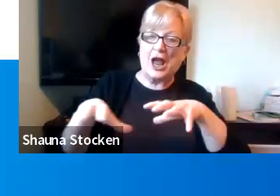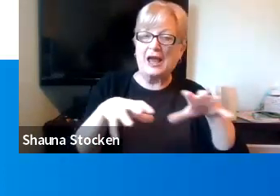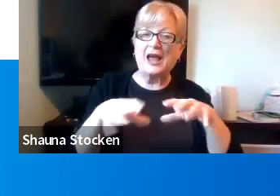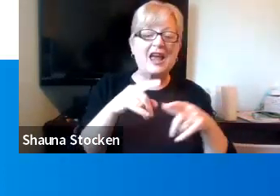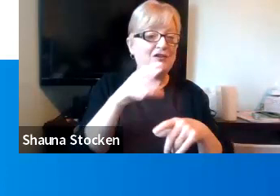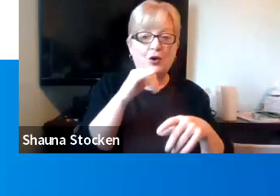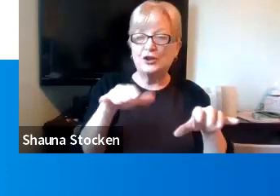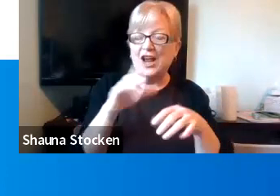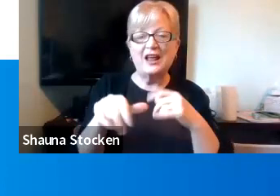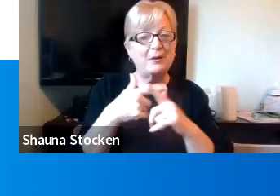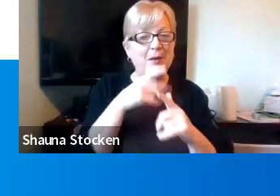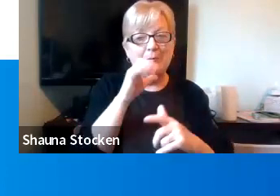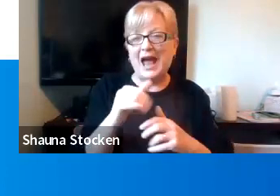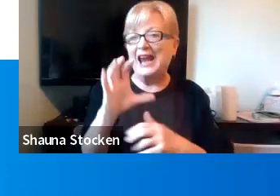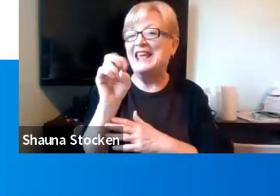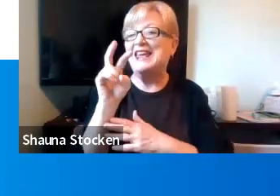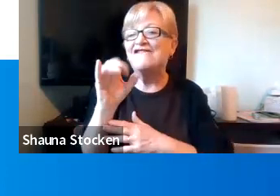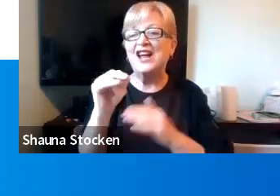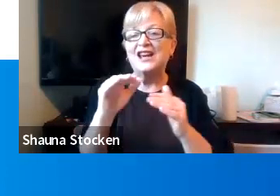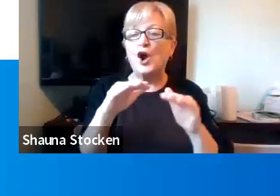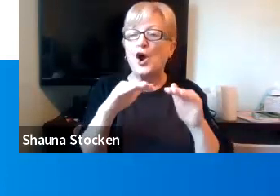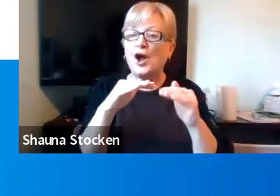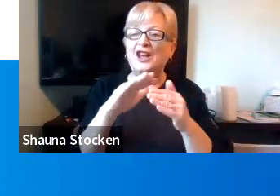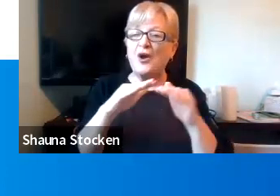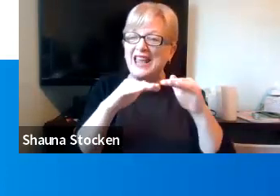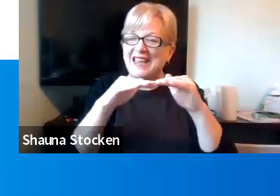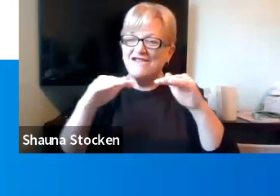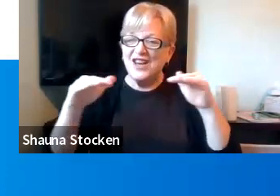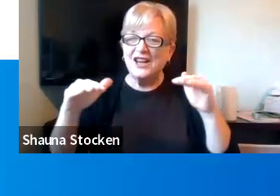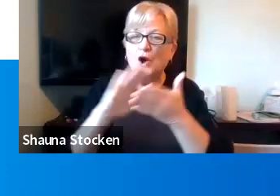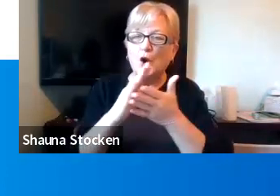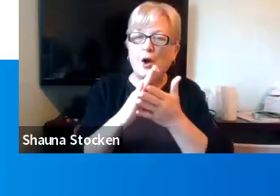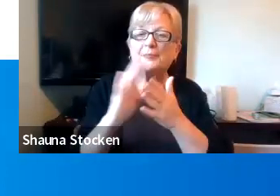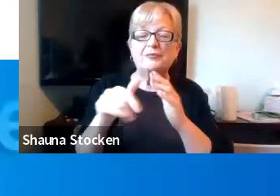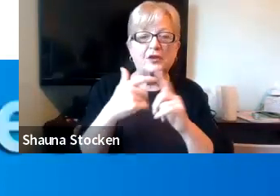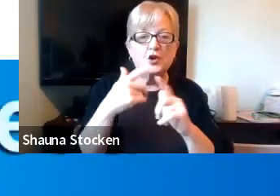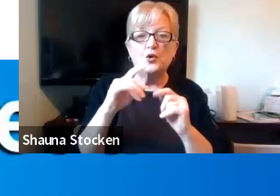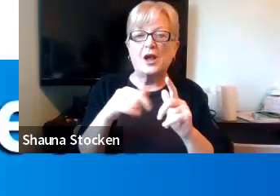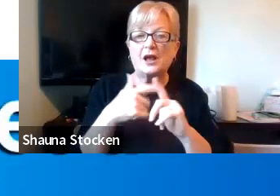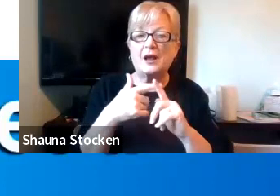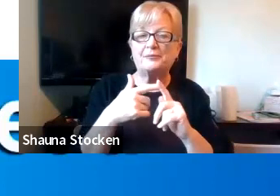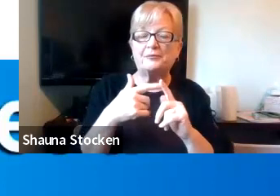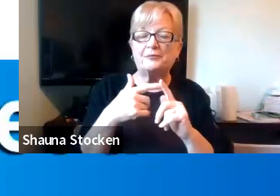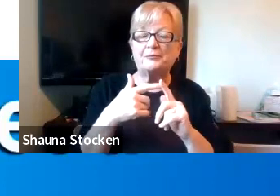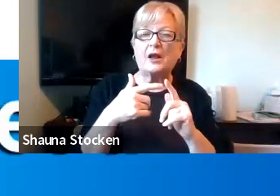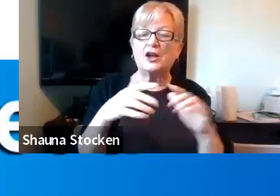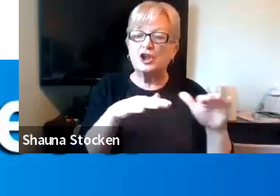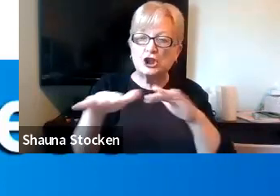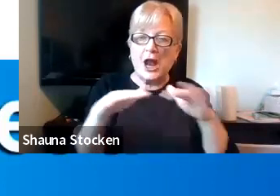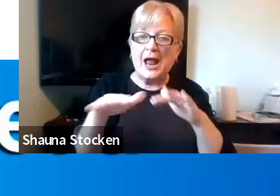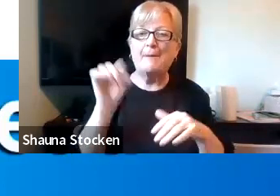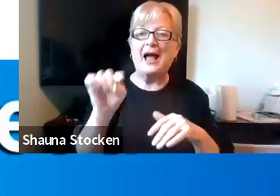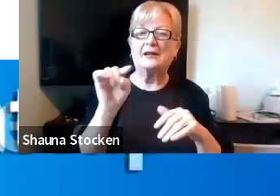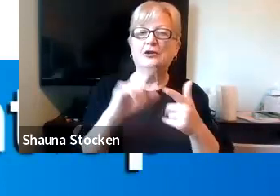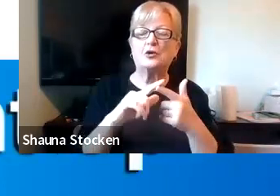crispy or evenly cooked. You can flip other foods, such as steak, to ensure even browning. Press the shake button to set a